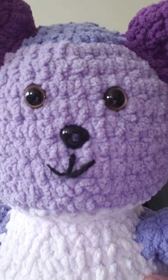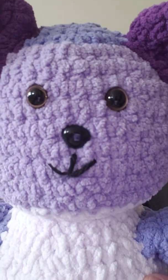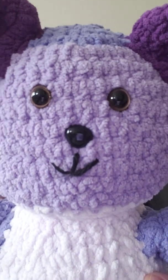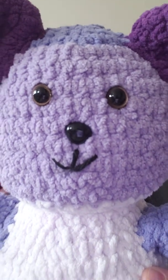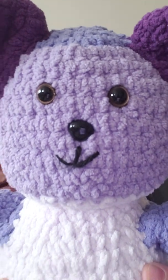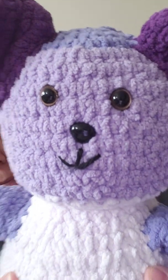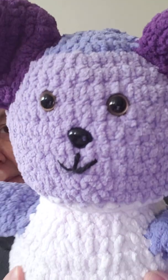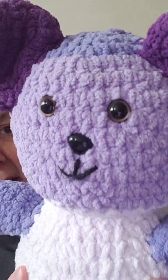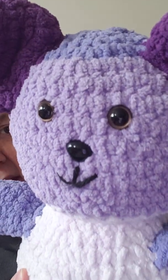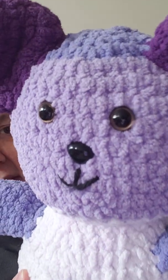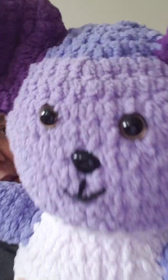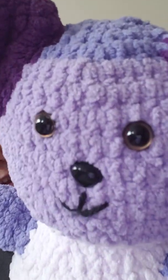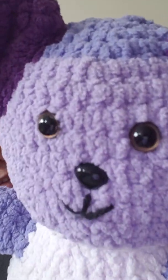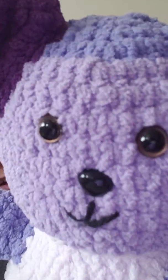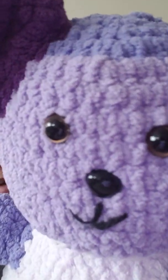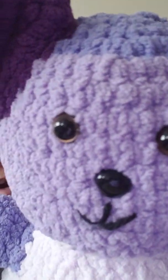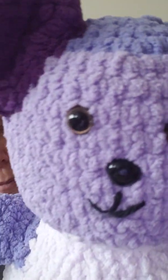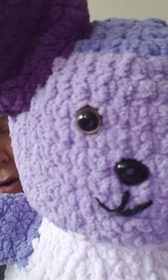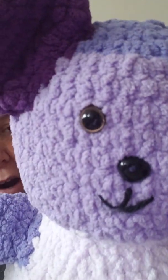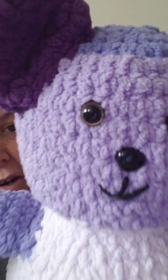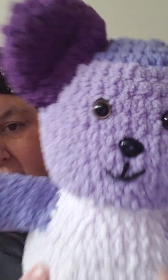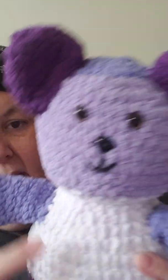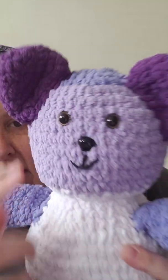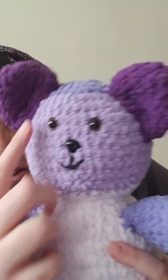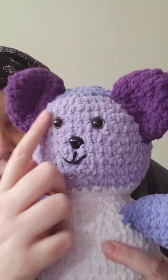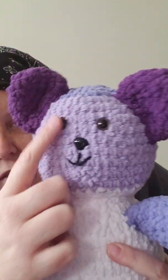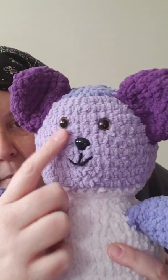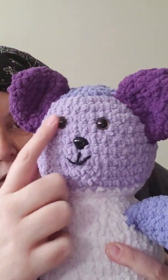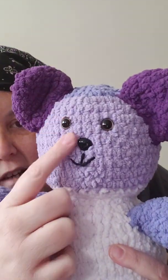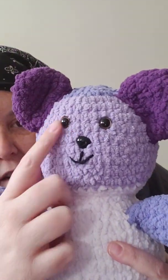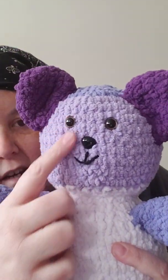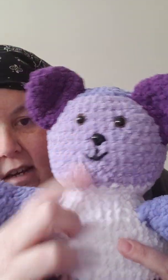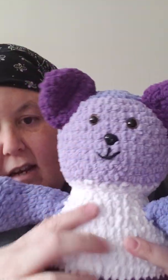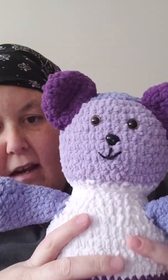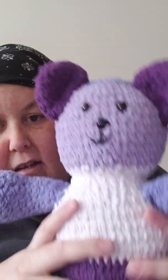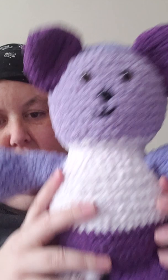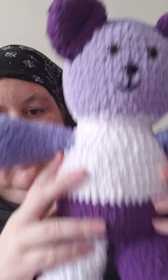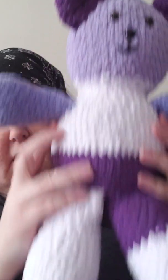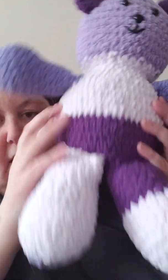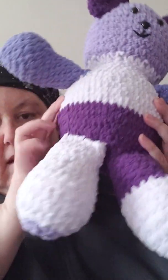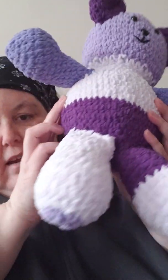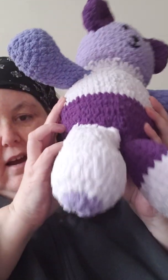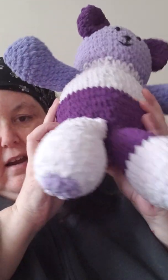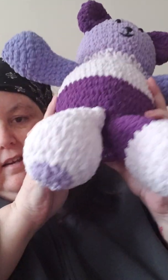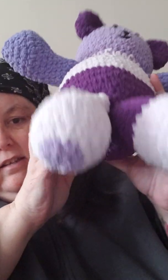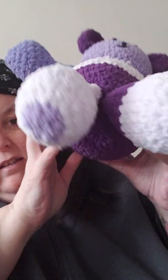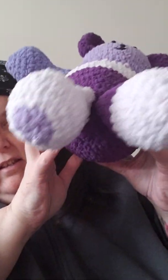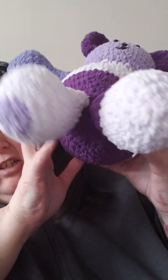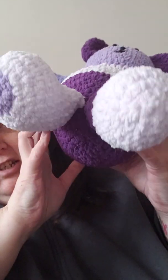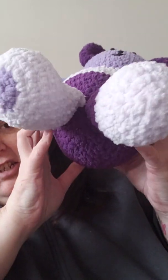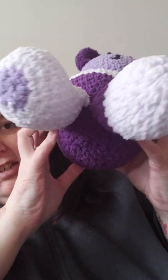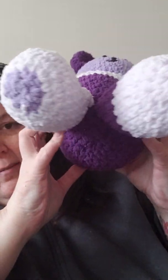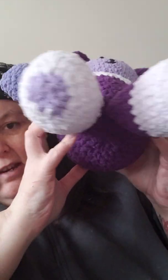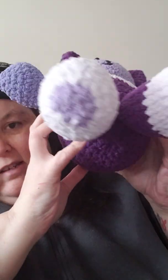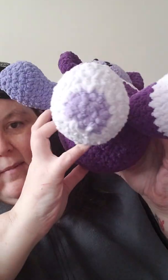Eyes. I think they look kind of brownish, but there's the best eyes I can get. So yeah, she's just a mixed